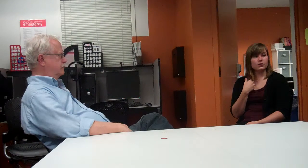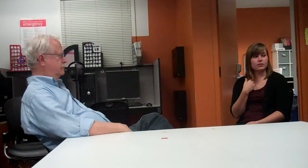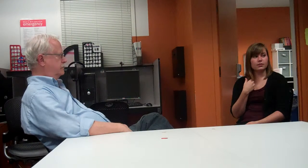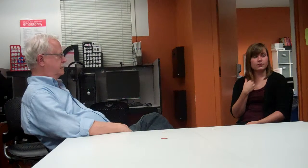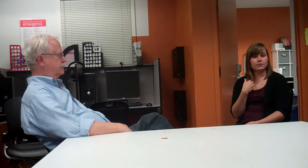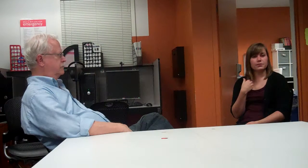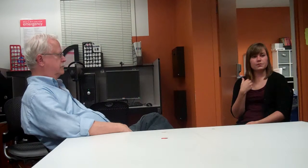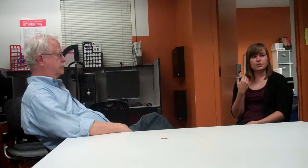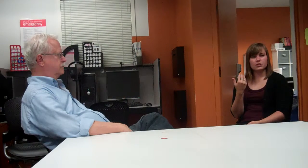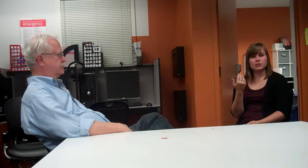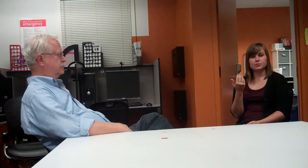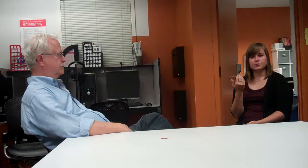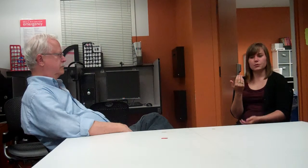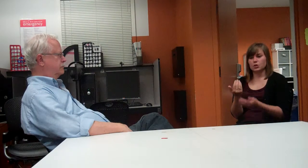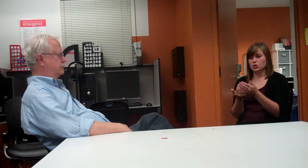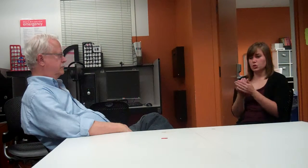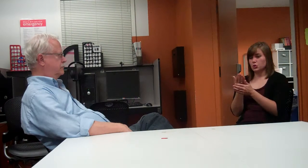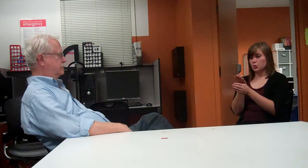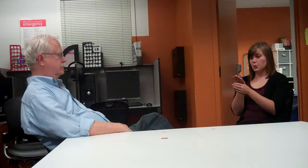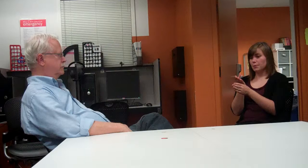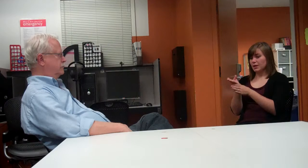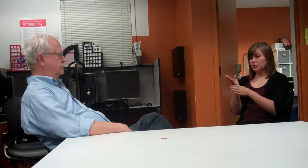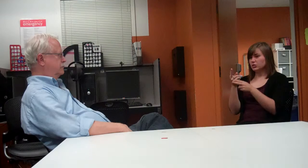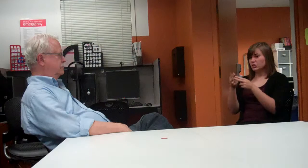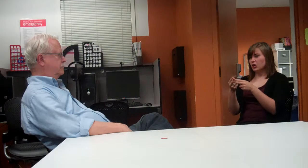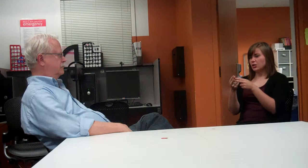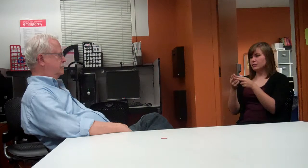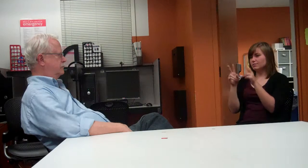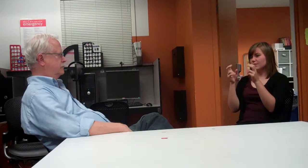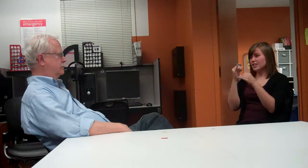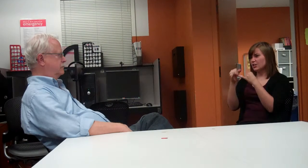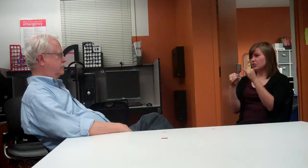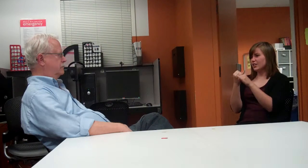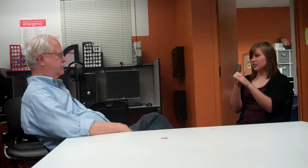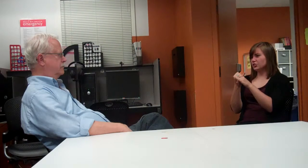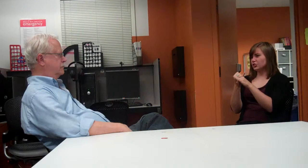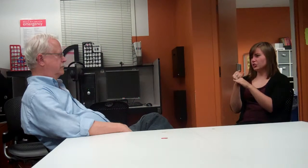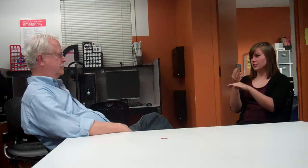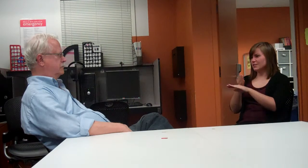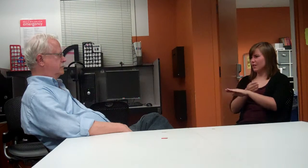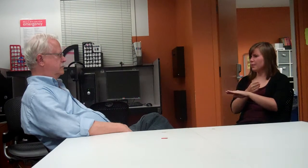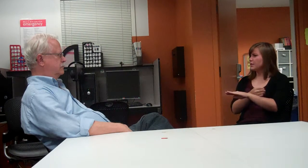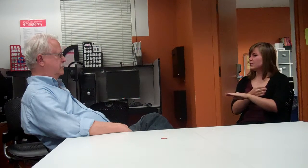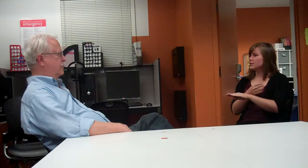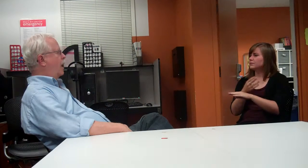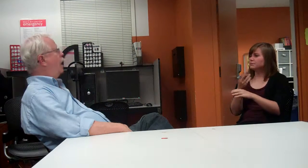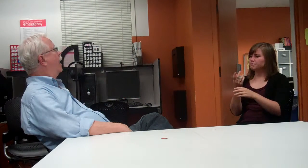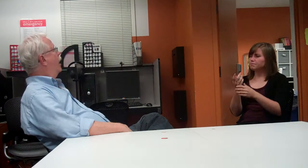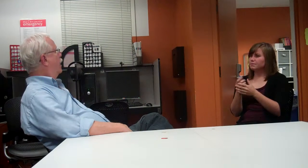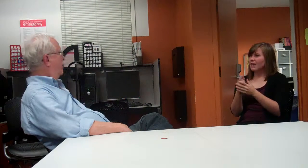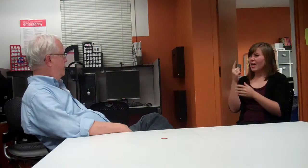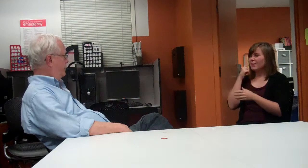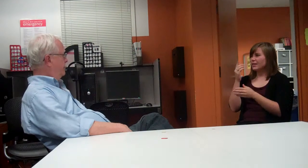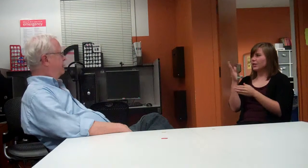They have a new major called International Development, so it's like, I think it used to be an extension of the Deaf